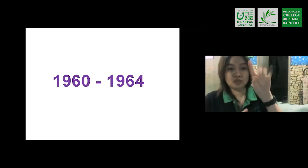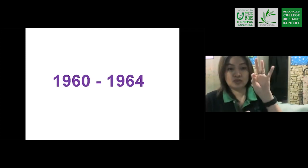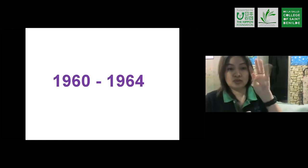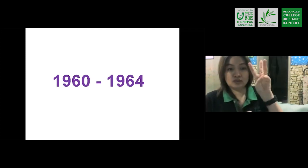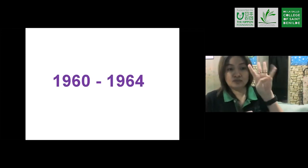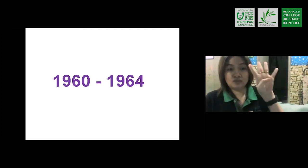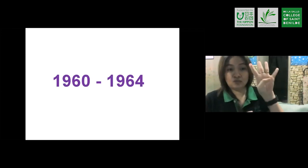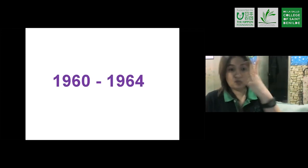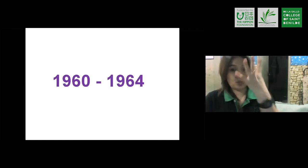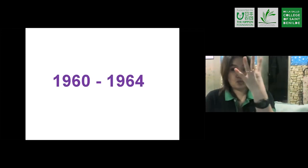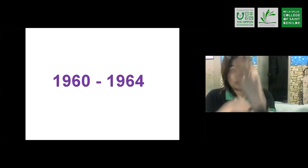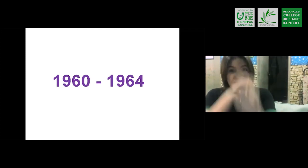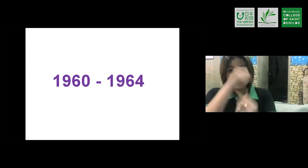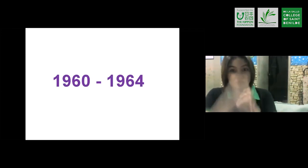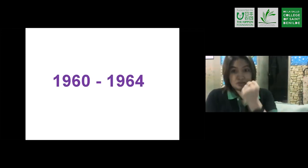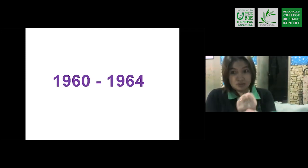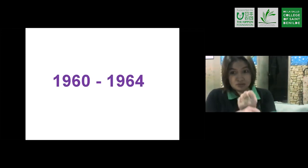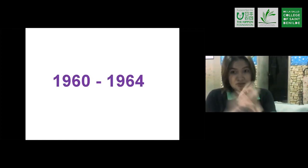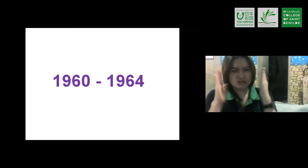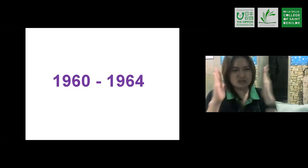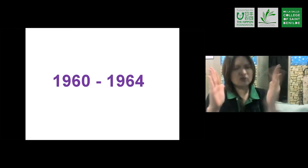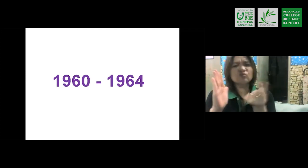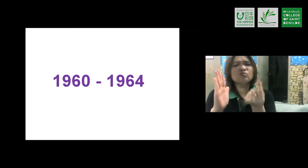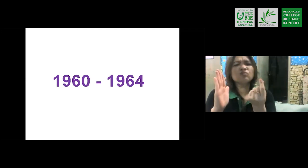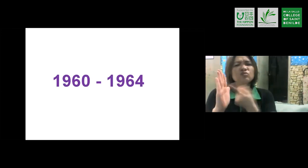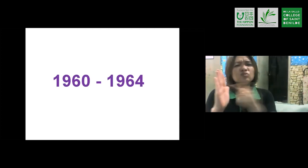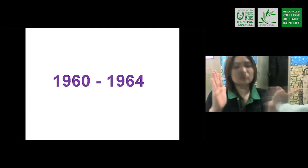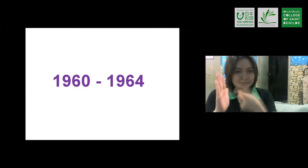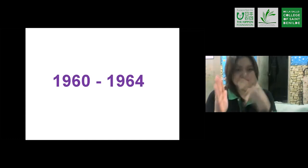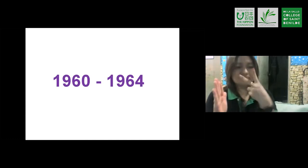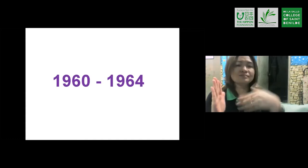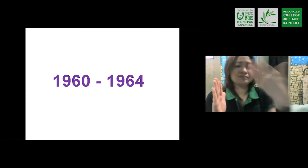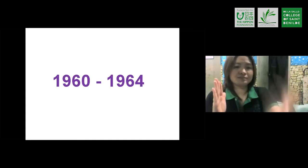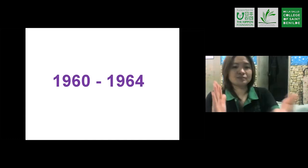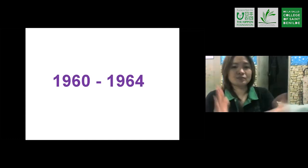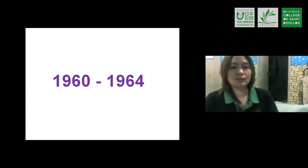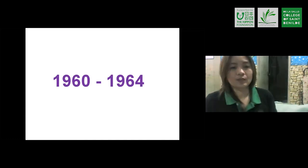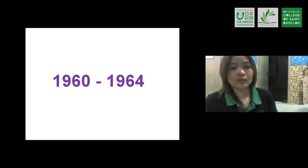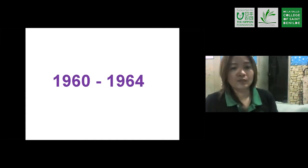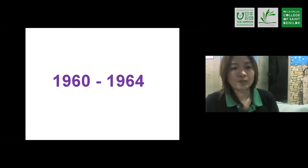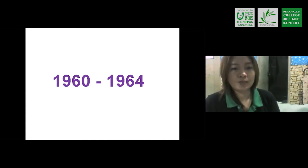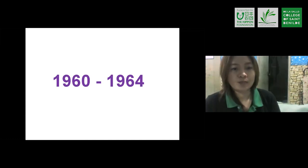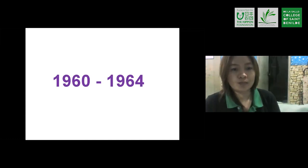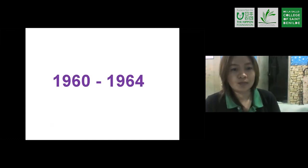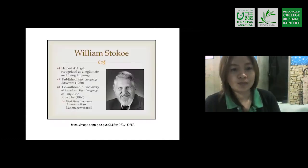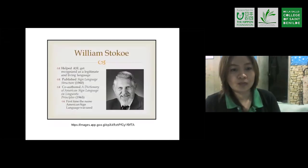From 1960 to 1964, within that 4-year time frame,